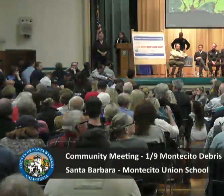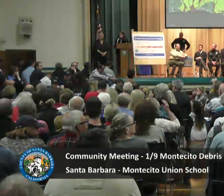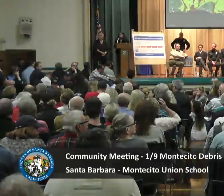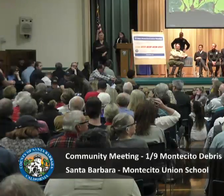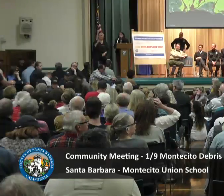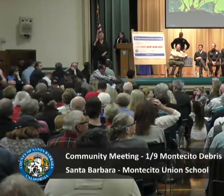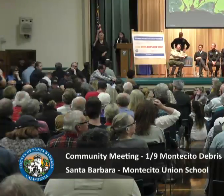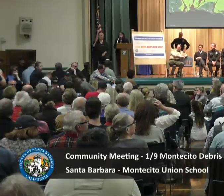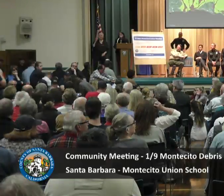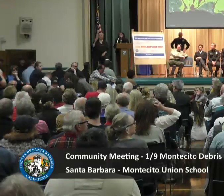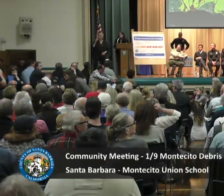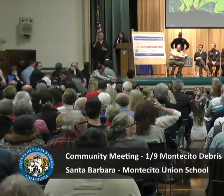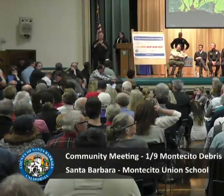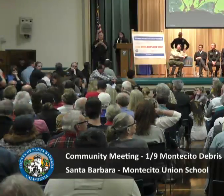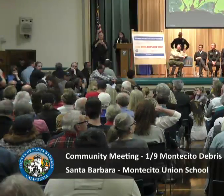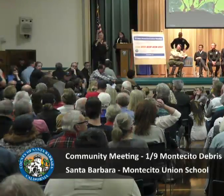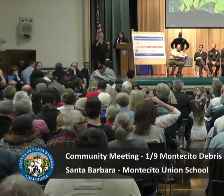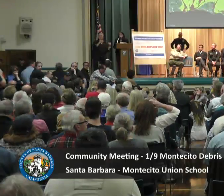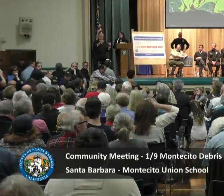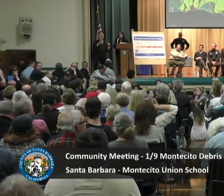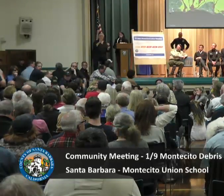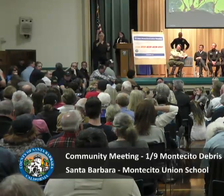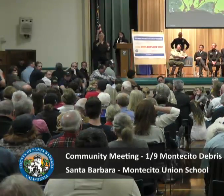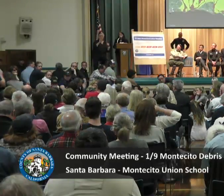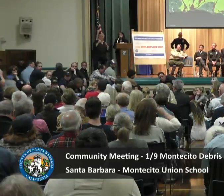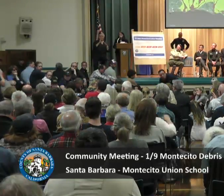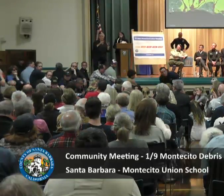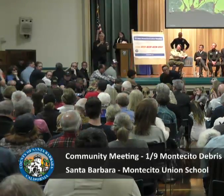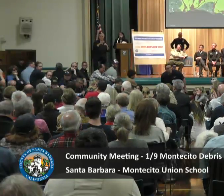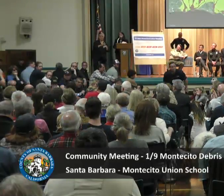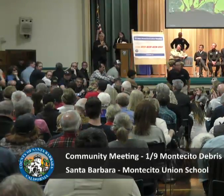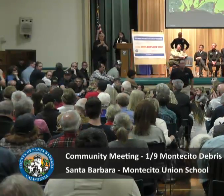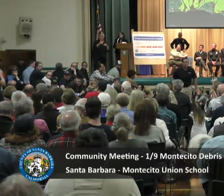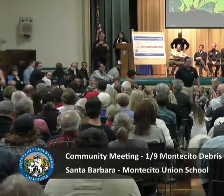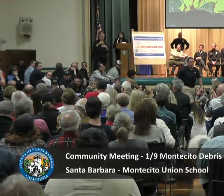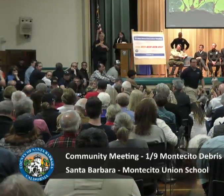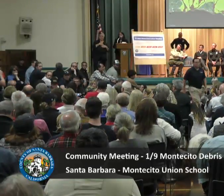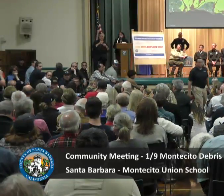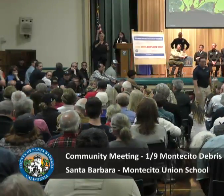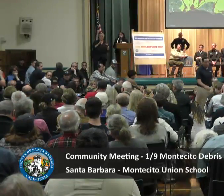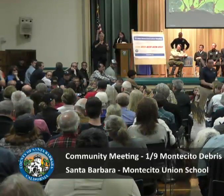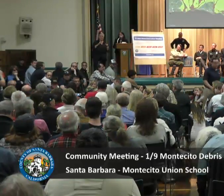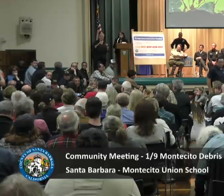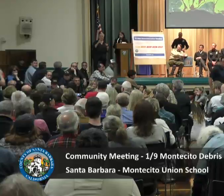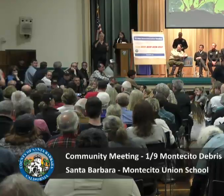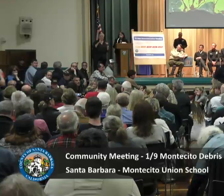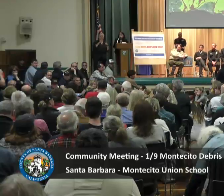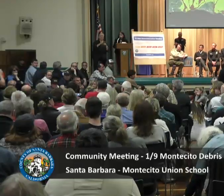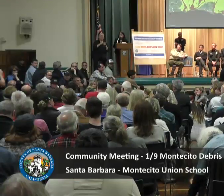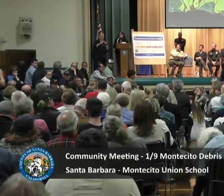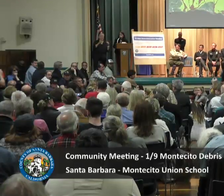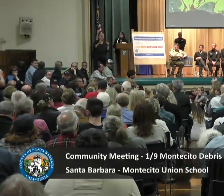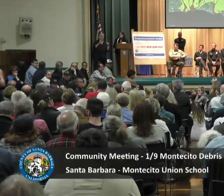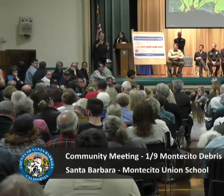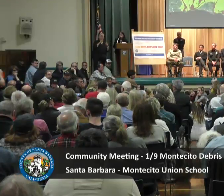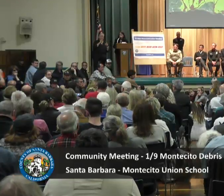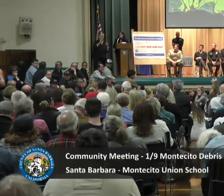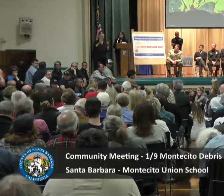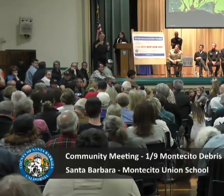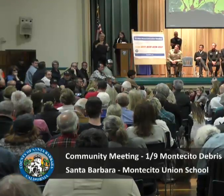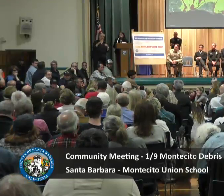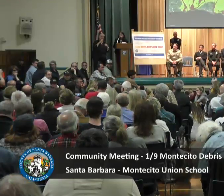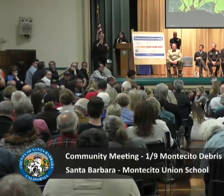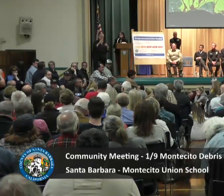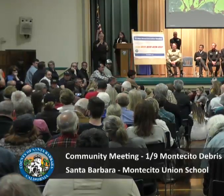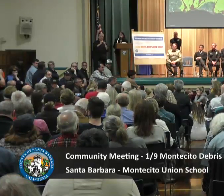Hi there. First of all, I just want to say thanks for organizing this. I'm grateful for an opportunity for the locals here to really come and just